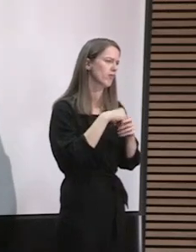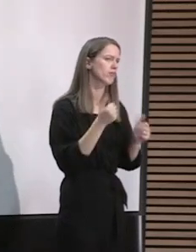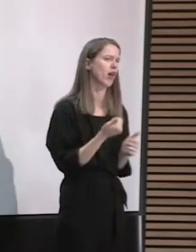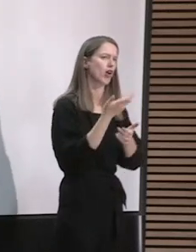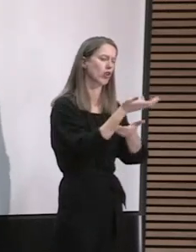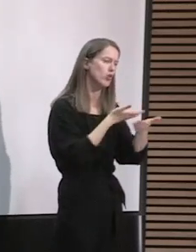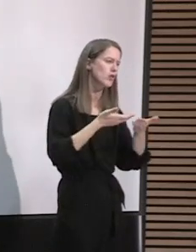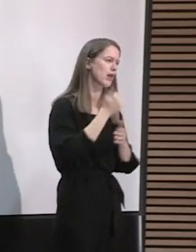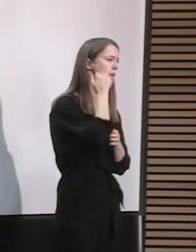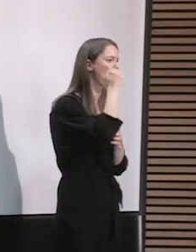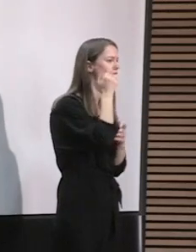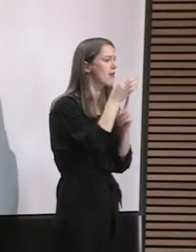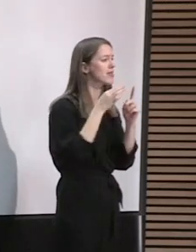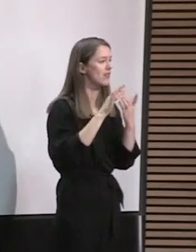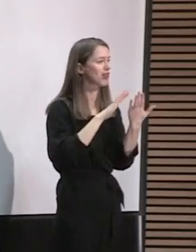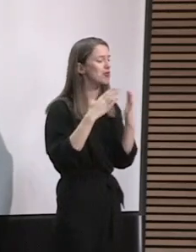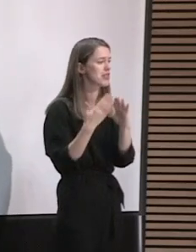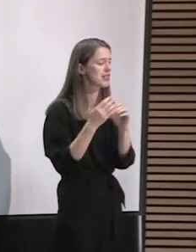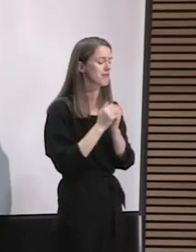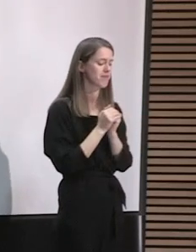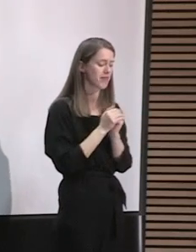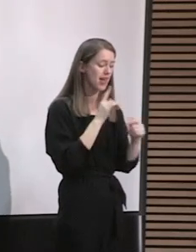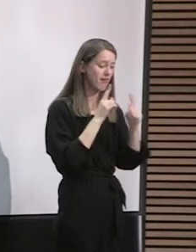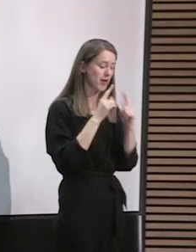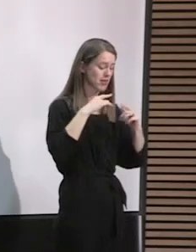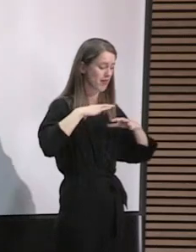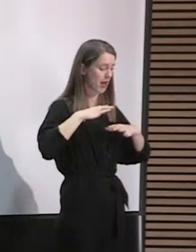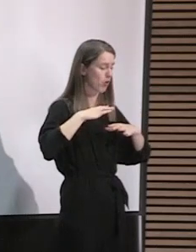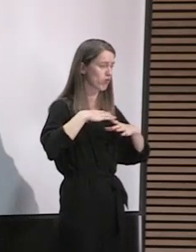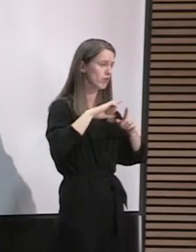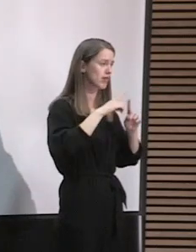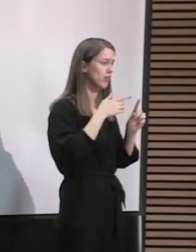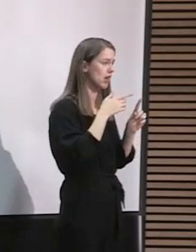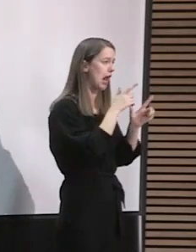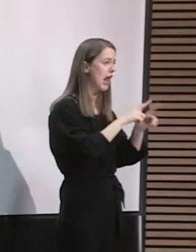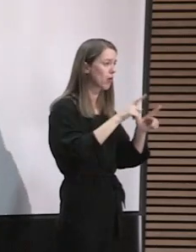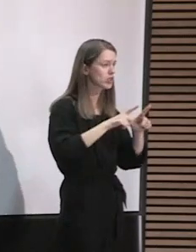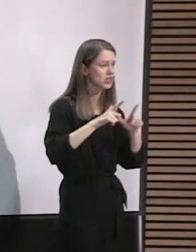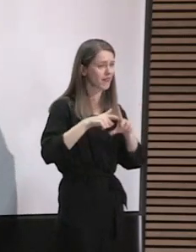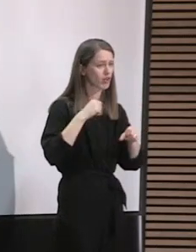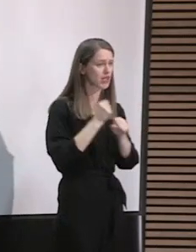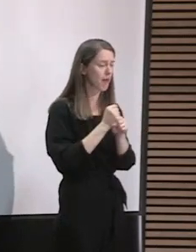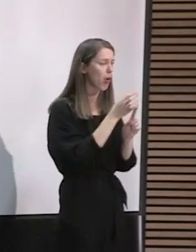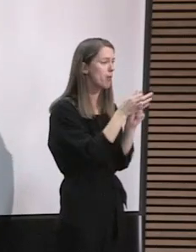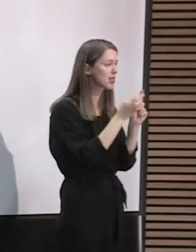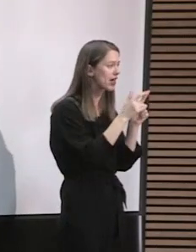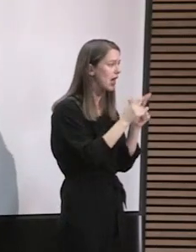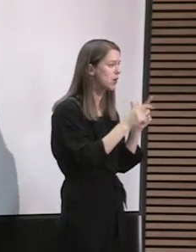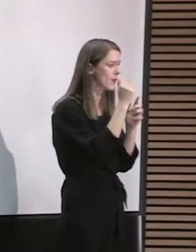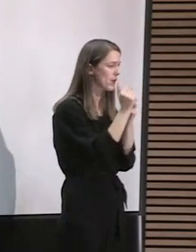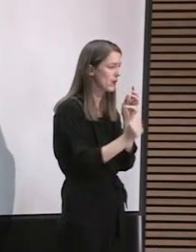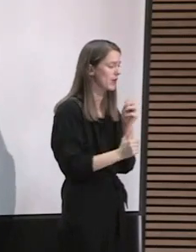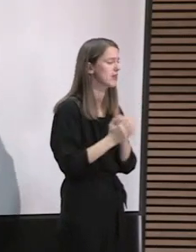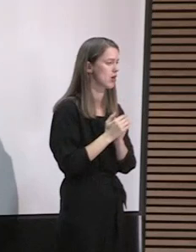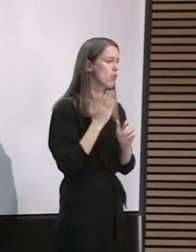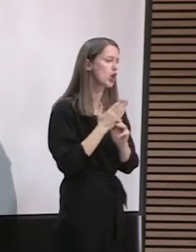consultation with Māori and Pacific communities. Information is being made available in a variety of different languages, for example, including Pacific languages. So we are